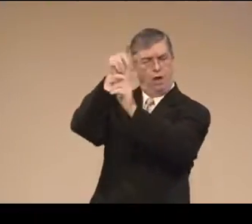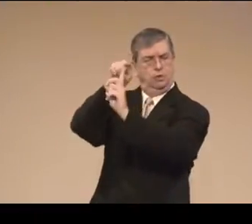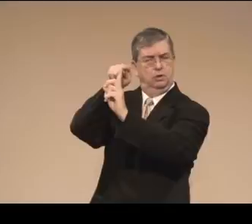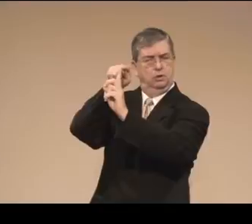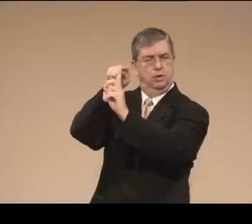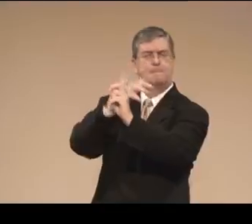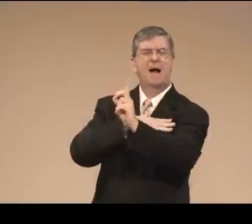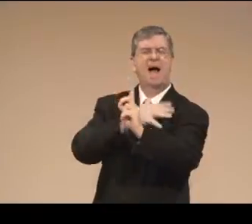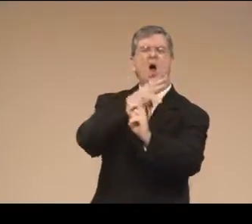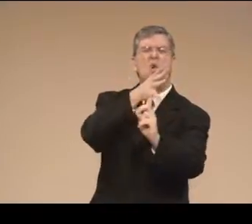my great-grandfather